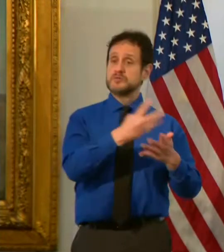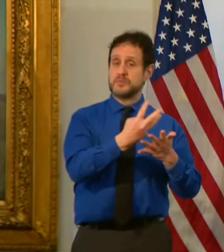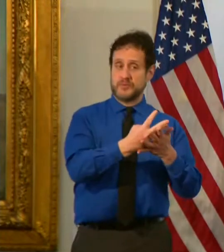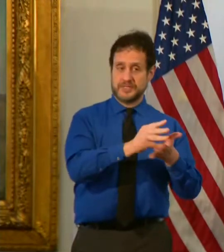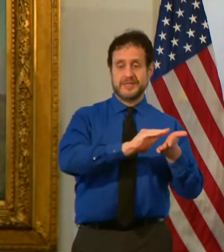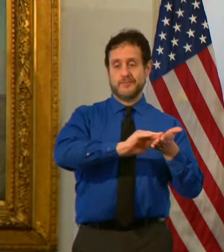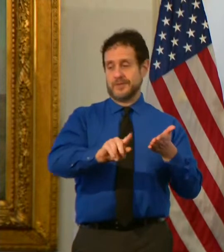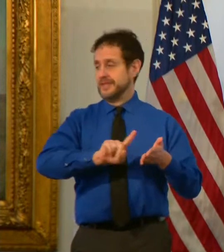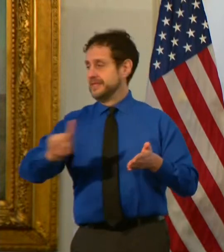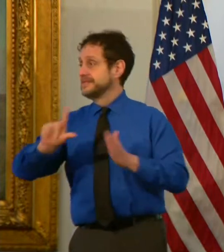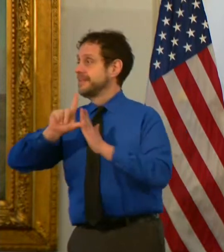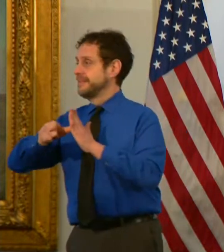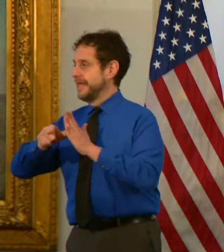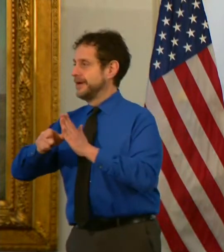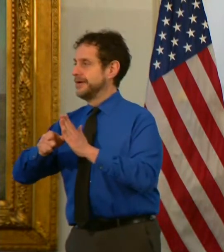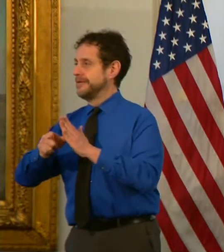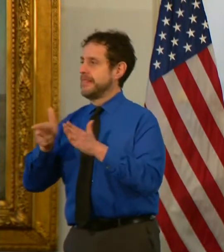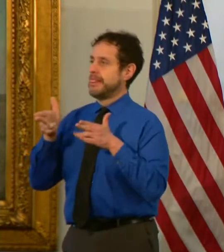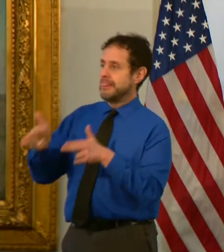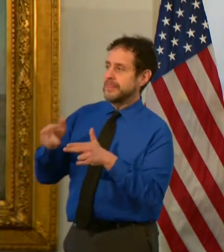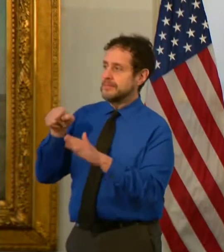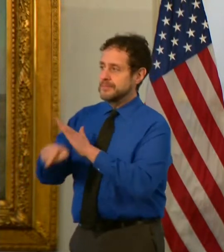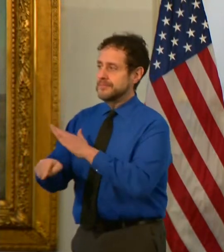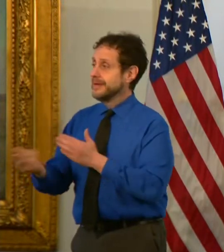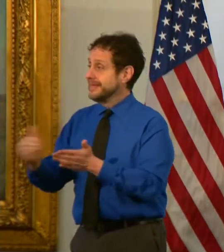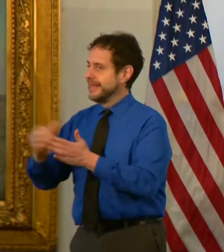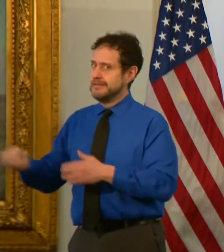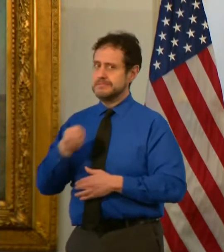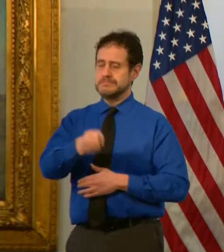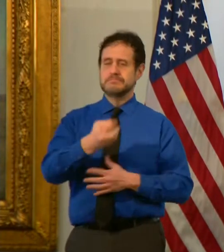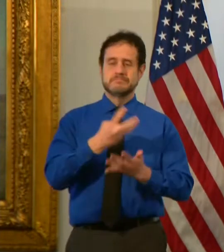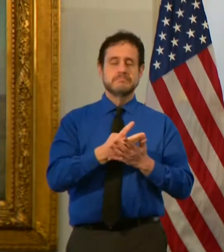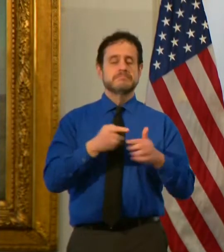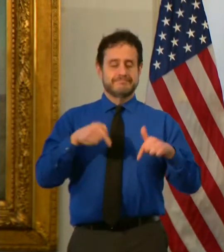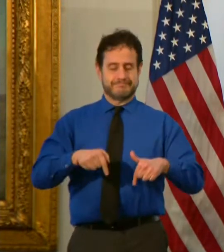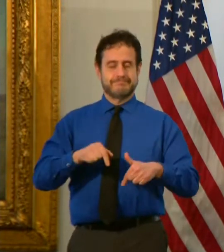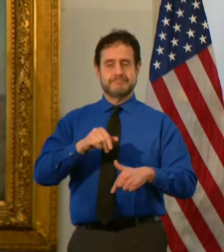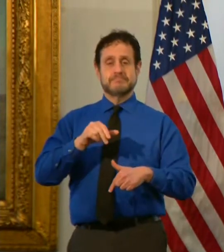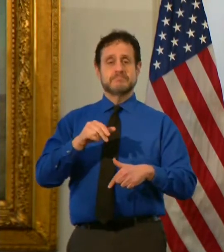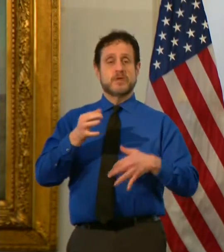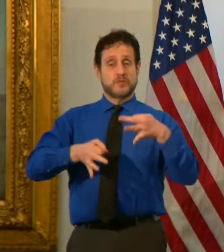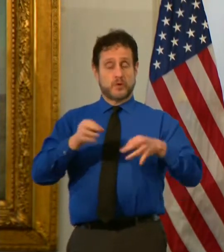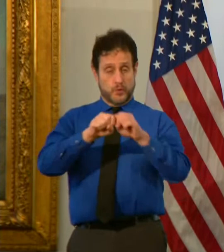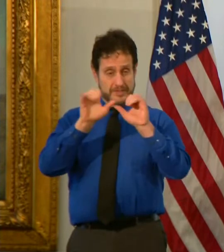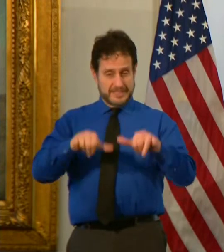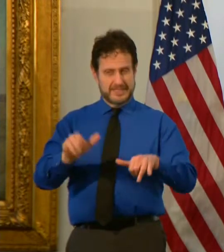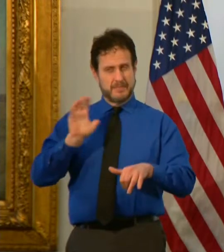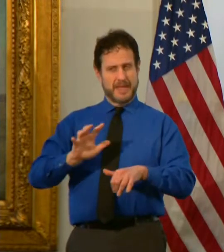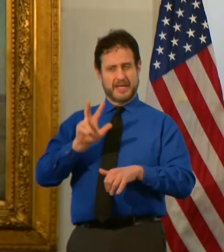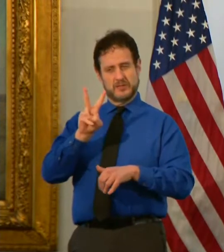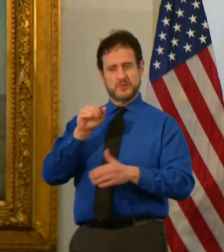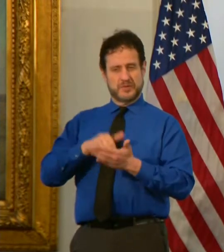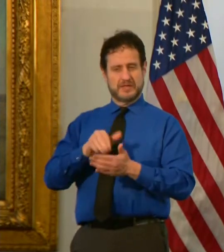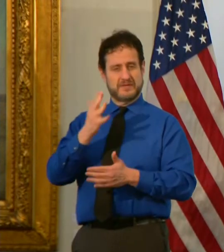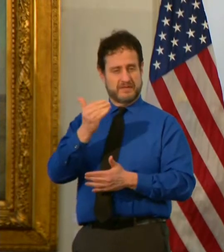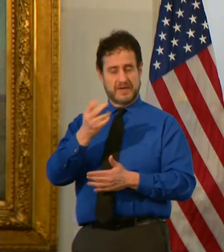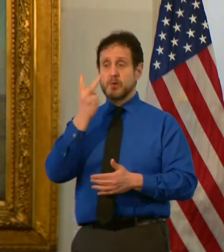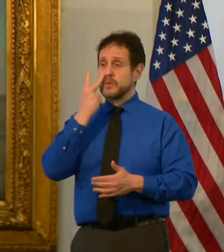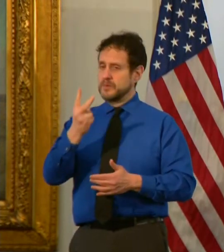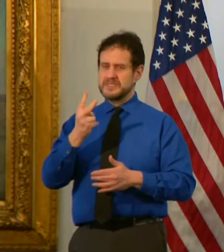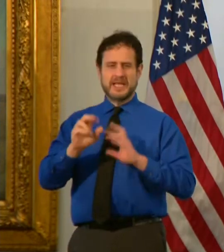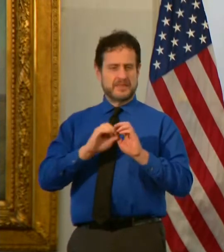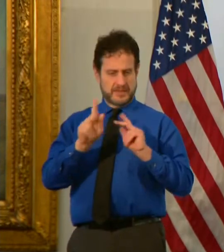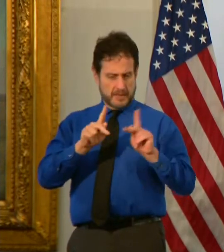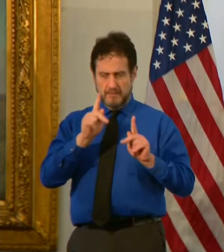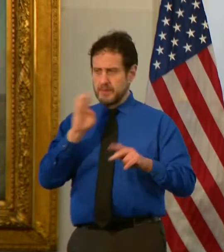justice system that in Illinois, back in 2015 numbers, we would see what we would call a recidivism rate of somewhere